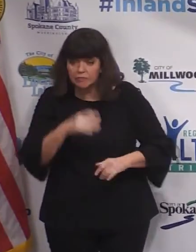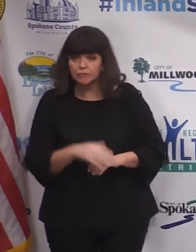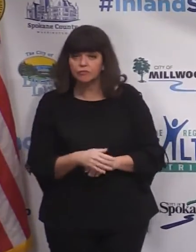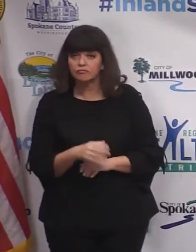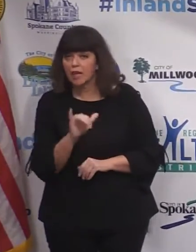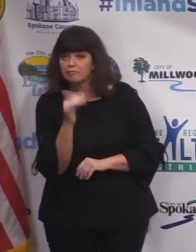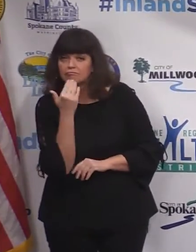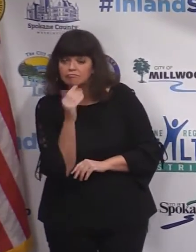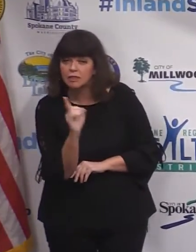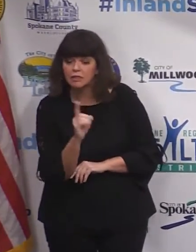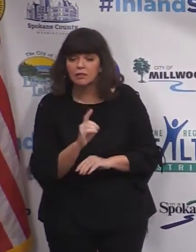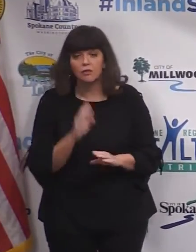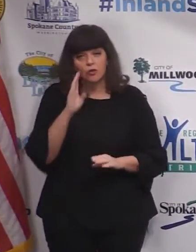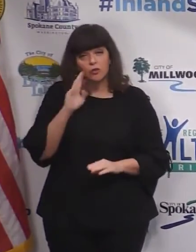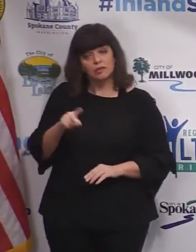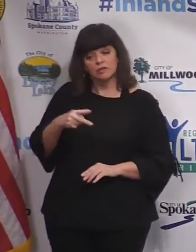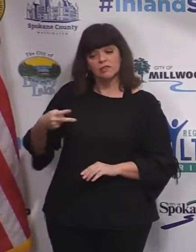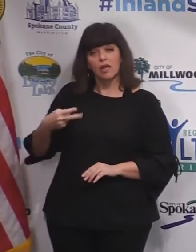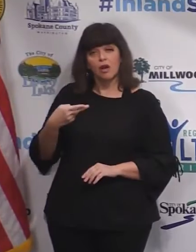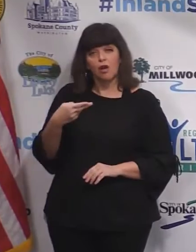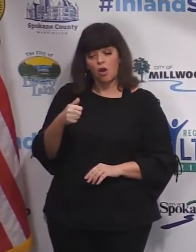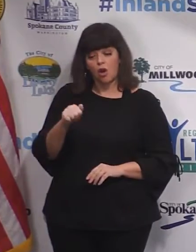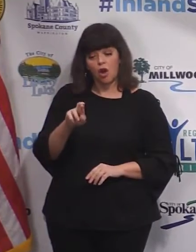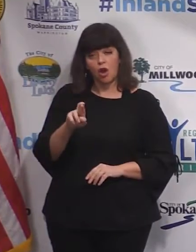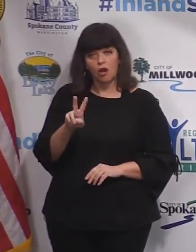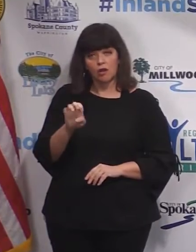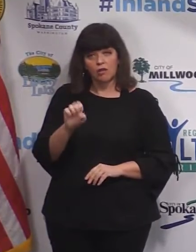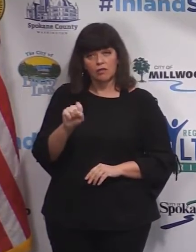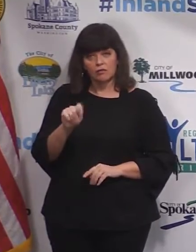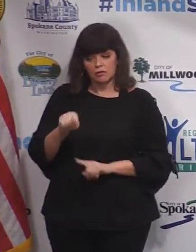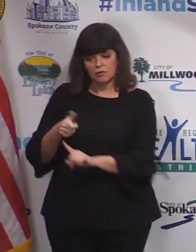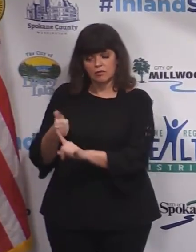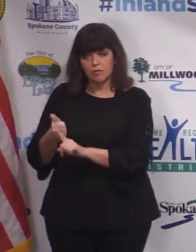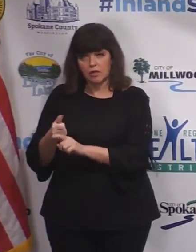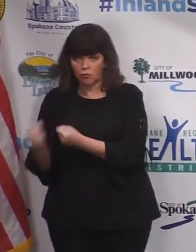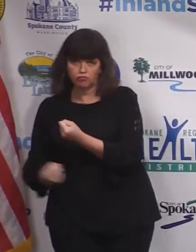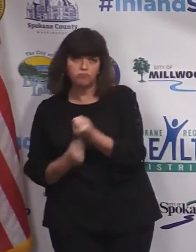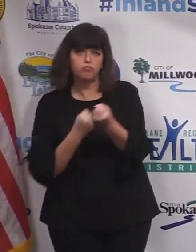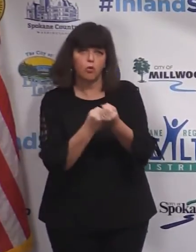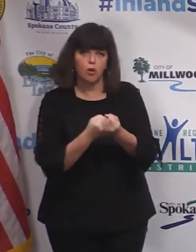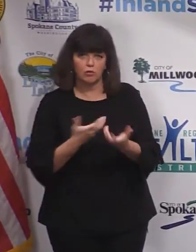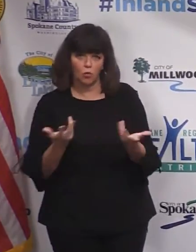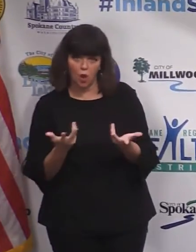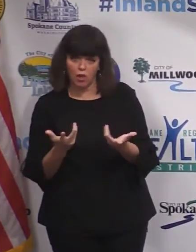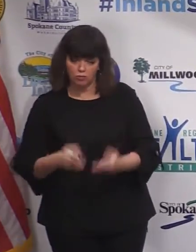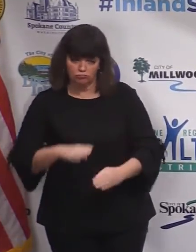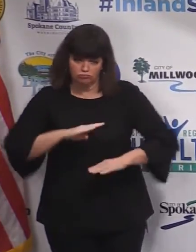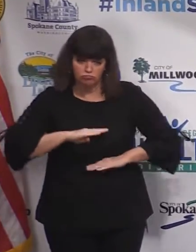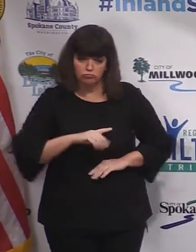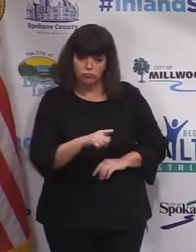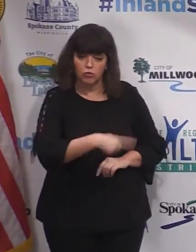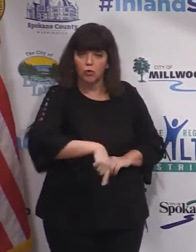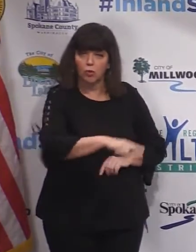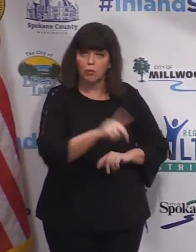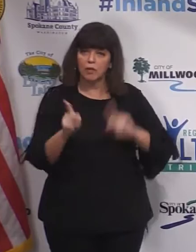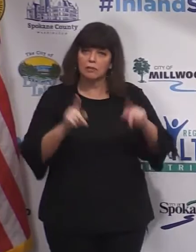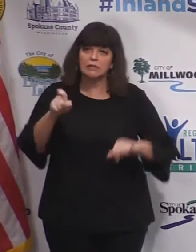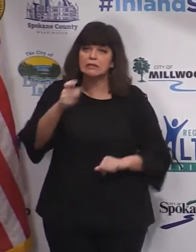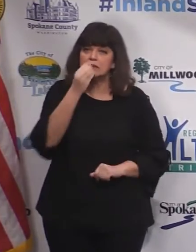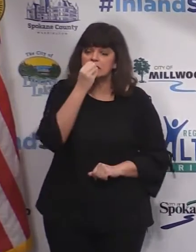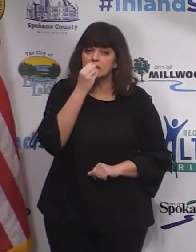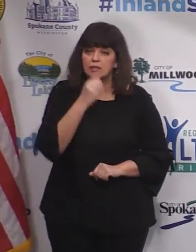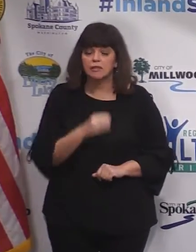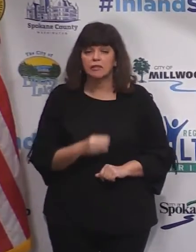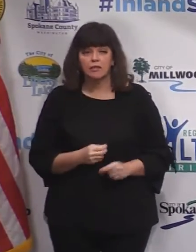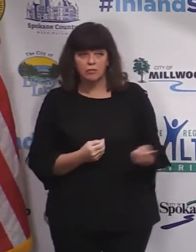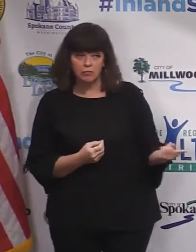region's overarching partner to help us ensure this step is met, and they're here today to talk about how they feed the